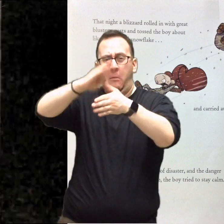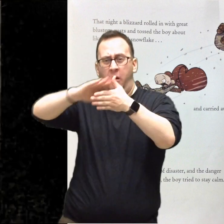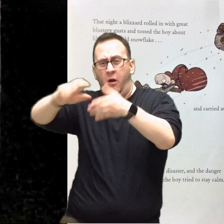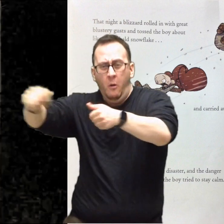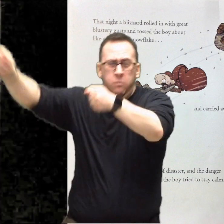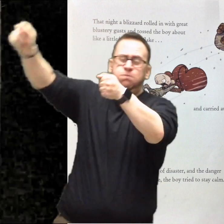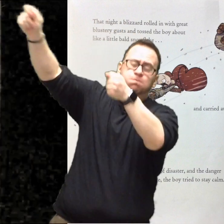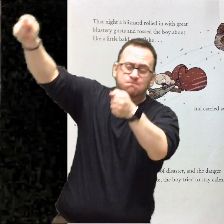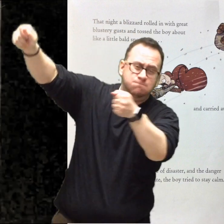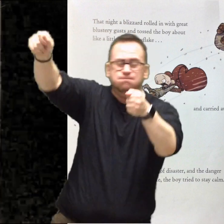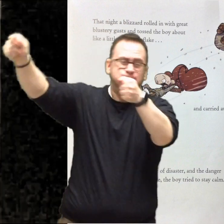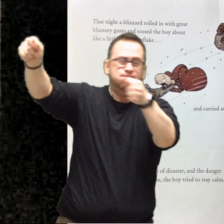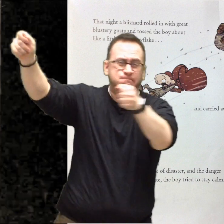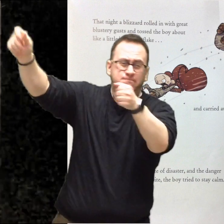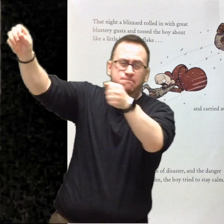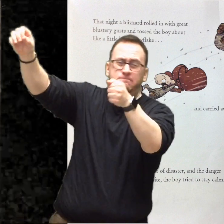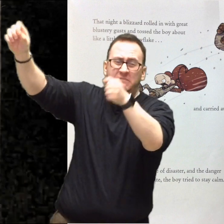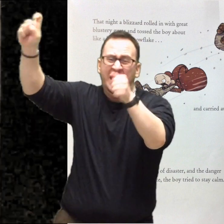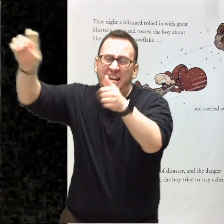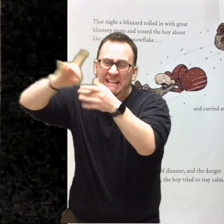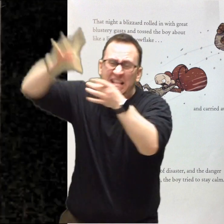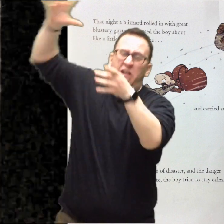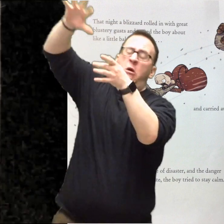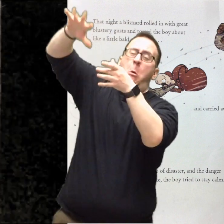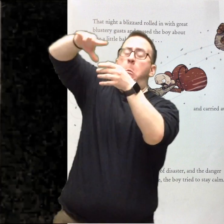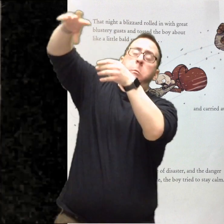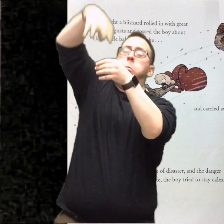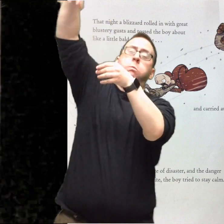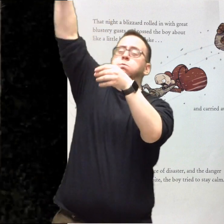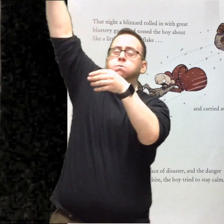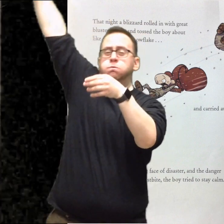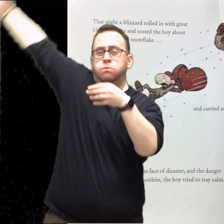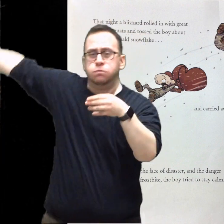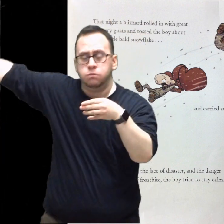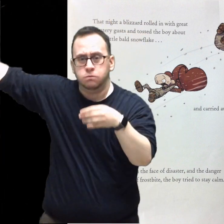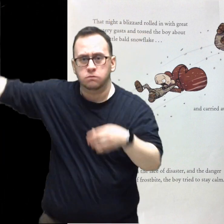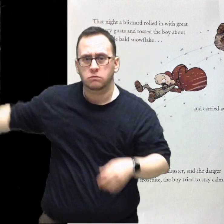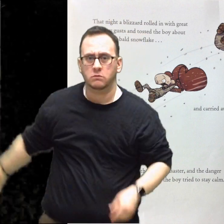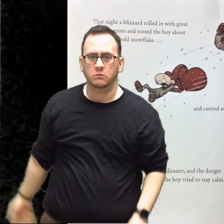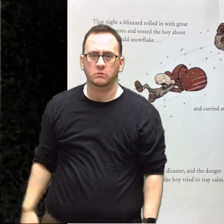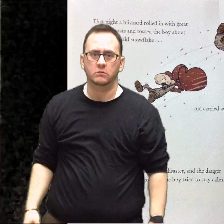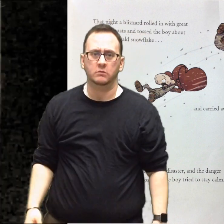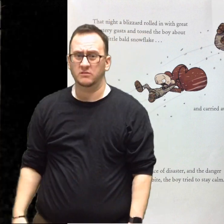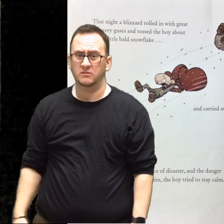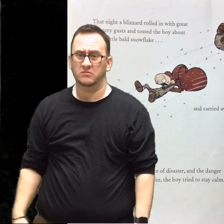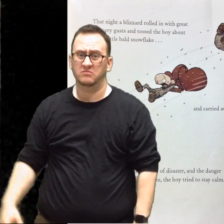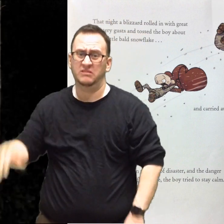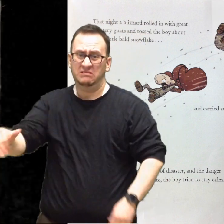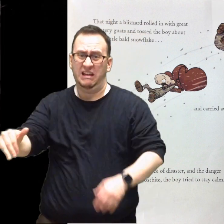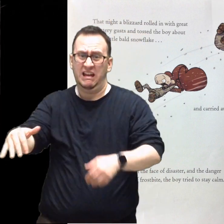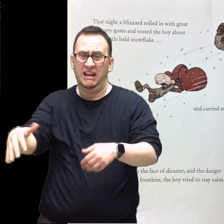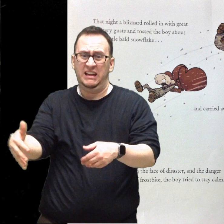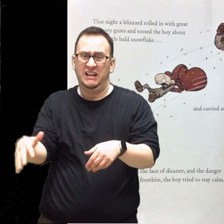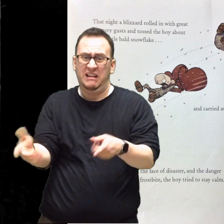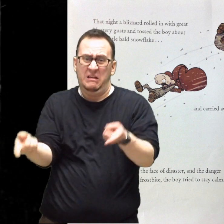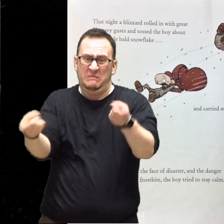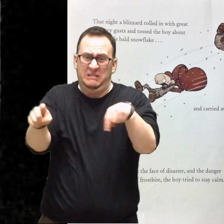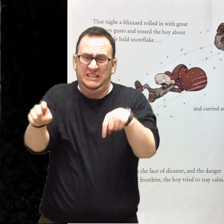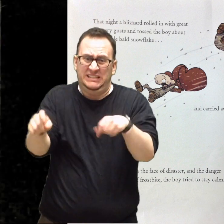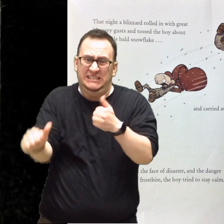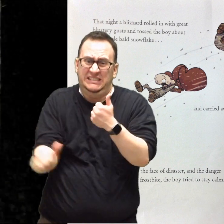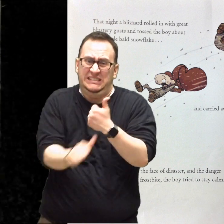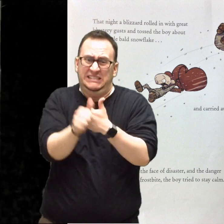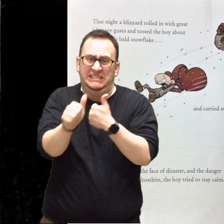about like a little bald snowflake, and carried away his giant mittens. In the face of